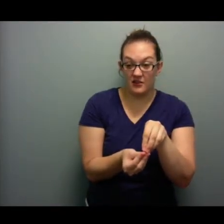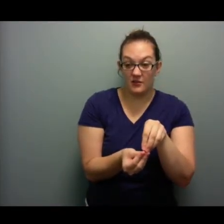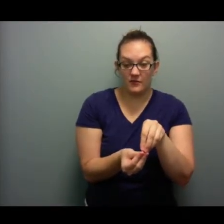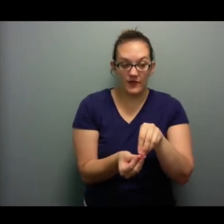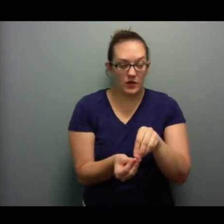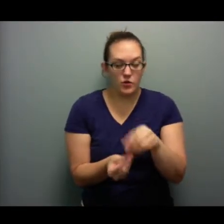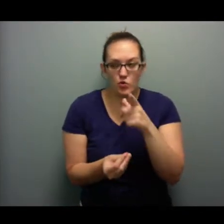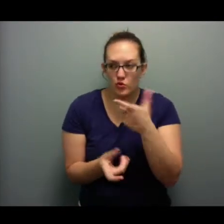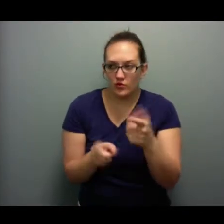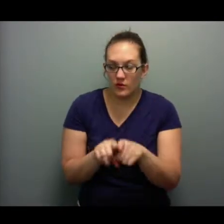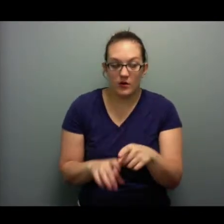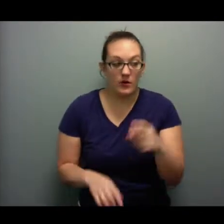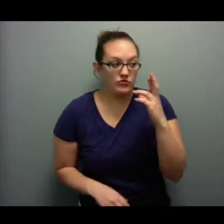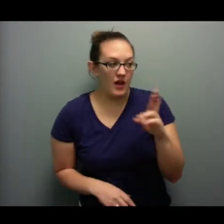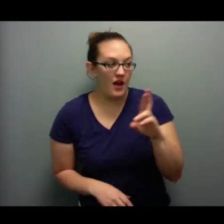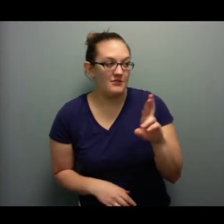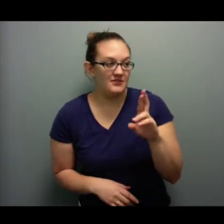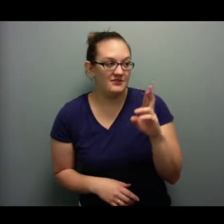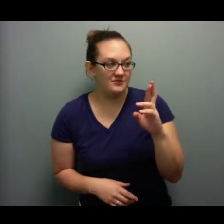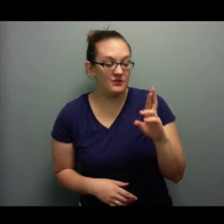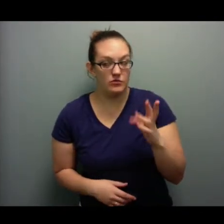why?